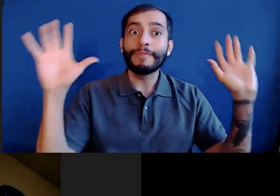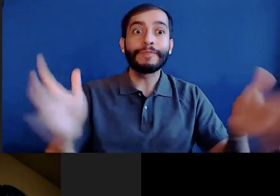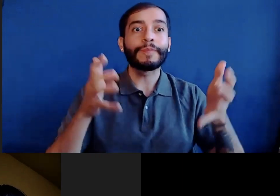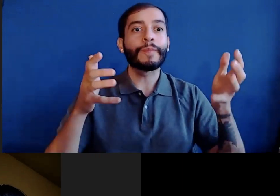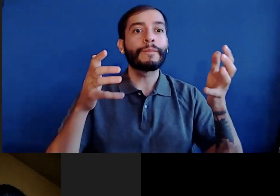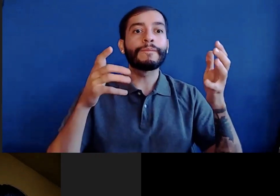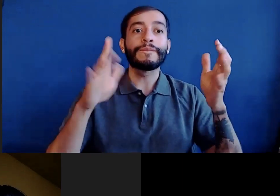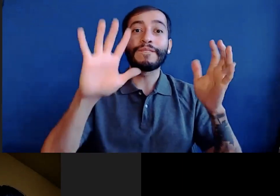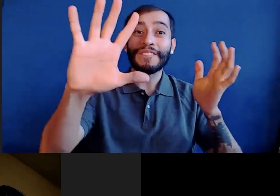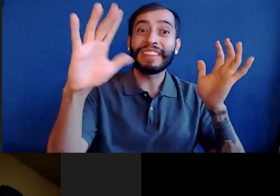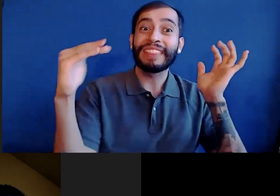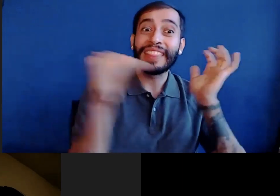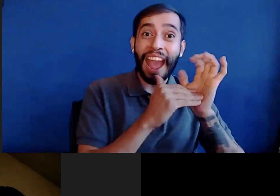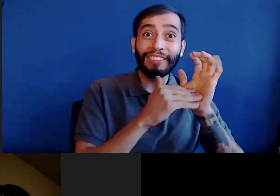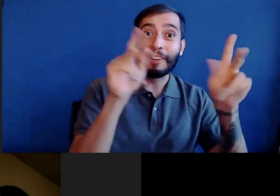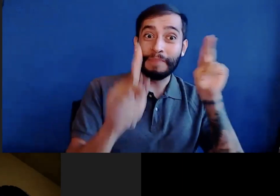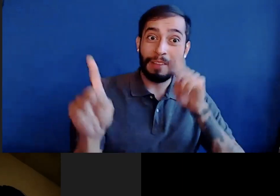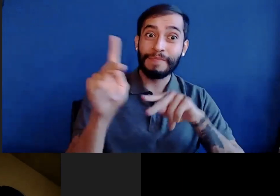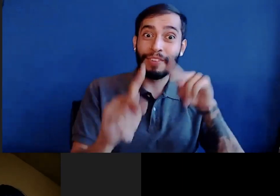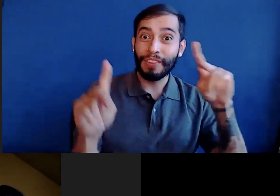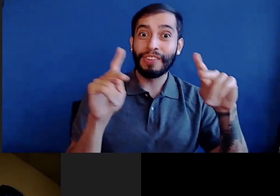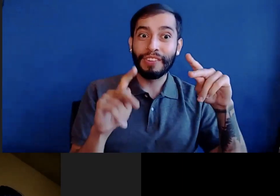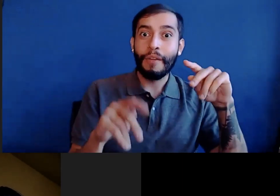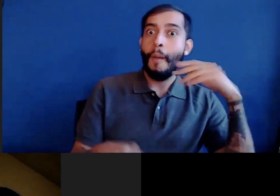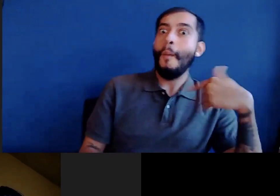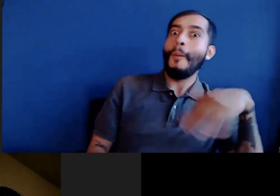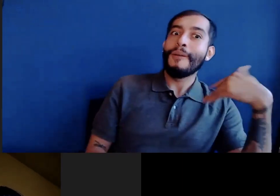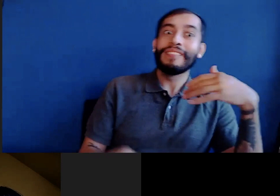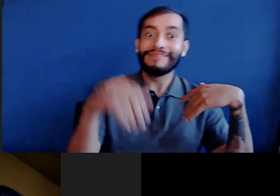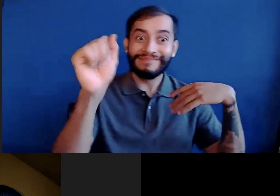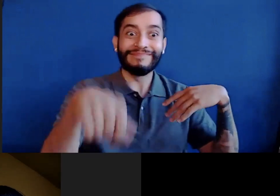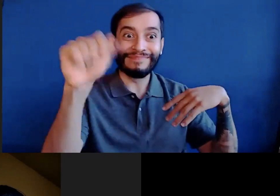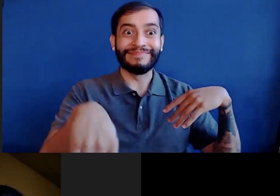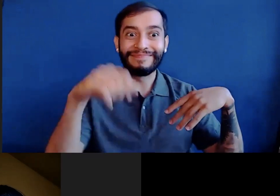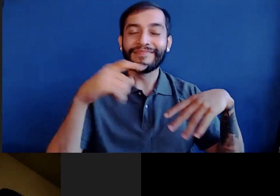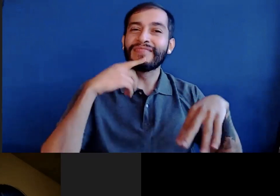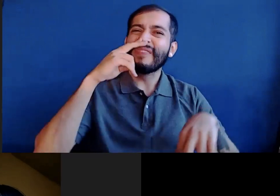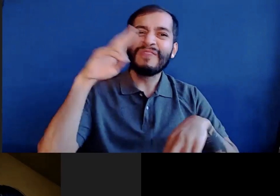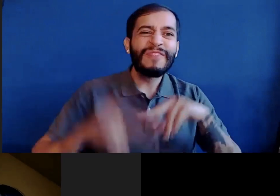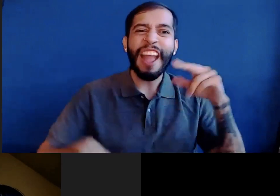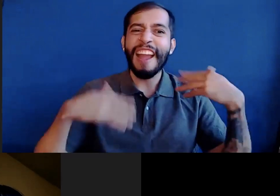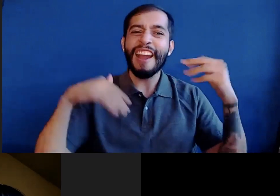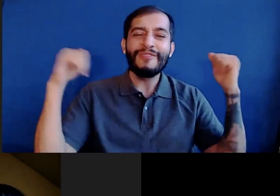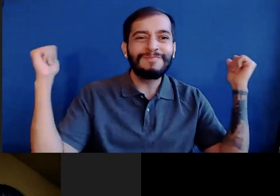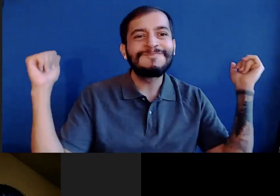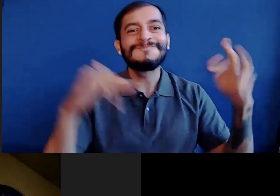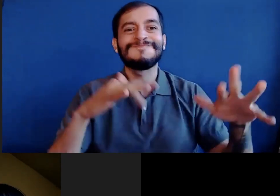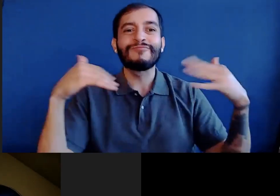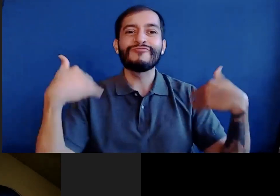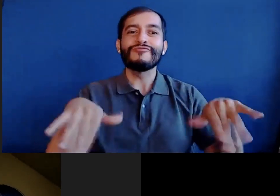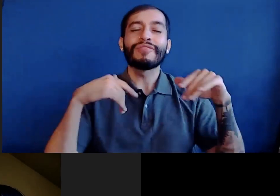and really fun and just gorgeous the whole time. But it was hard for me mentally, like with